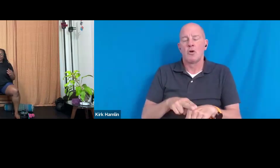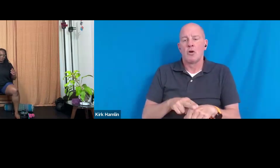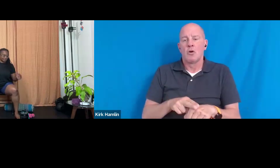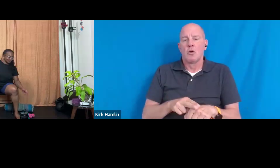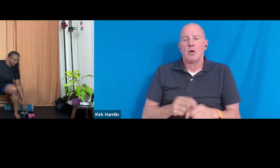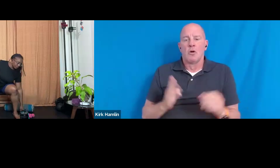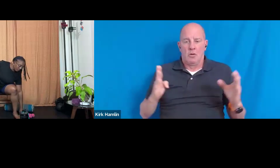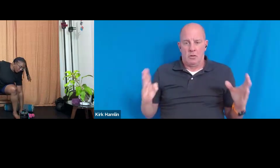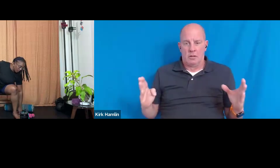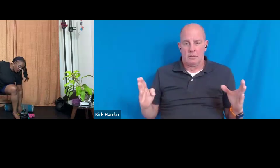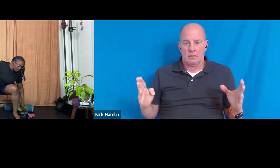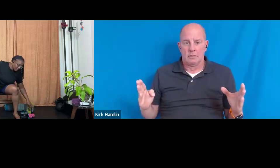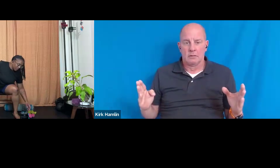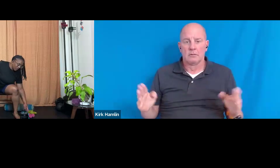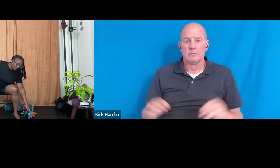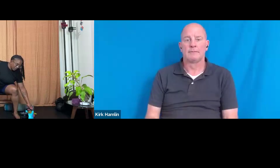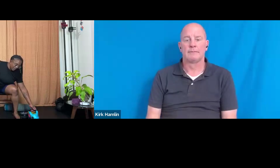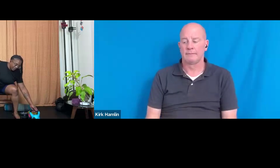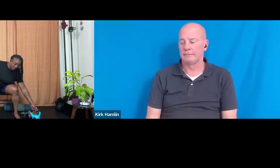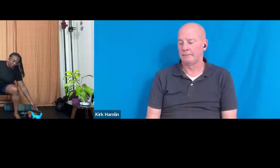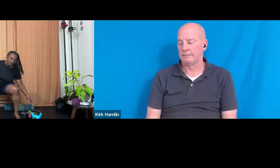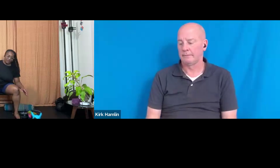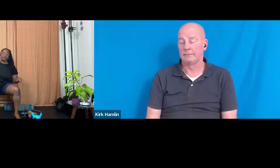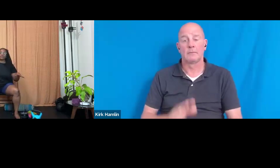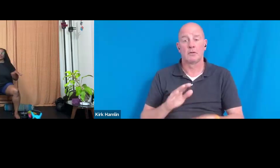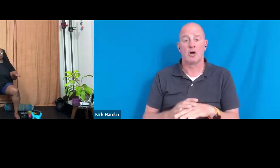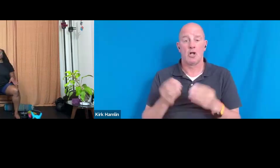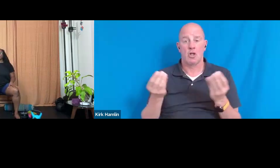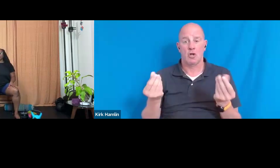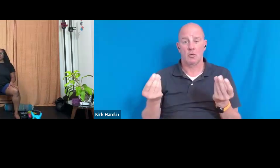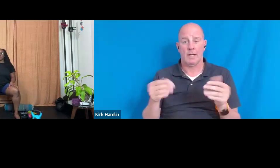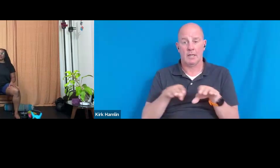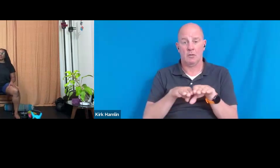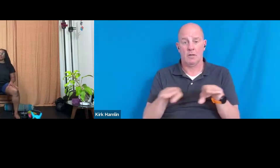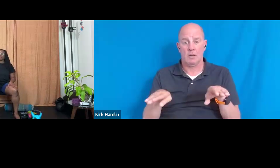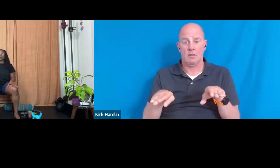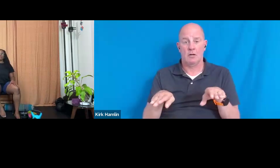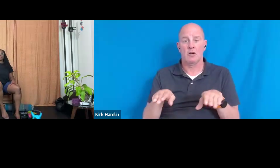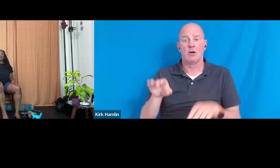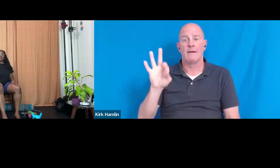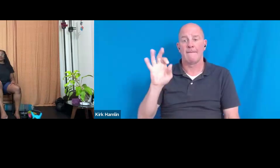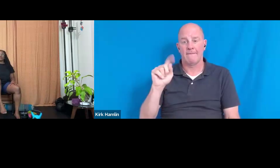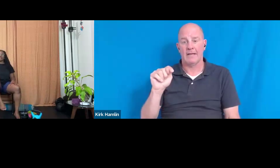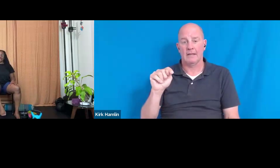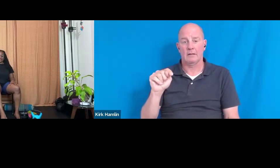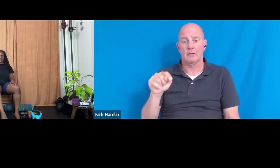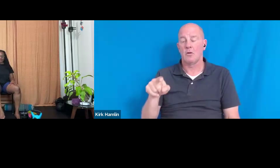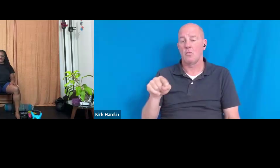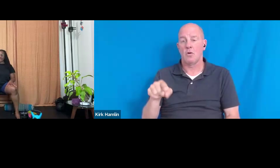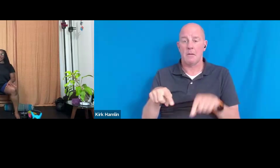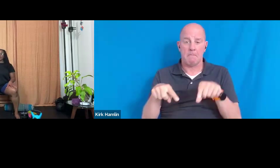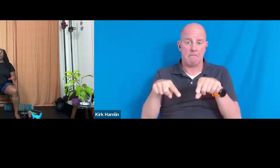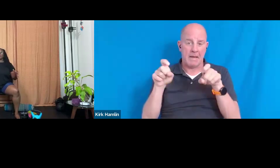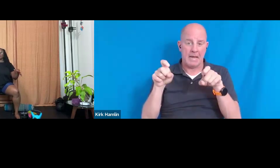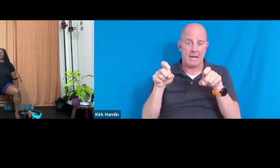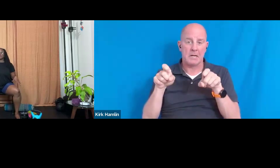out wide. So if you're on the ground, your feet will now be on the ground. You could choose how bent you want the leg to